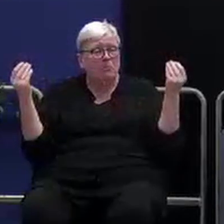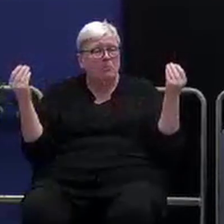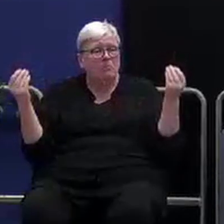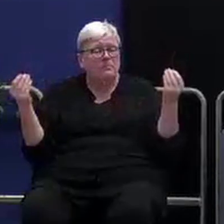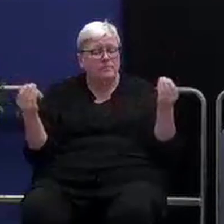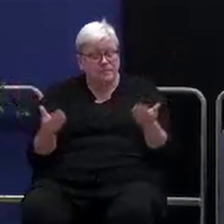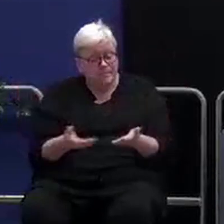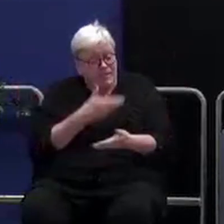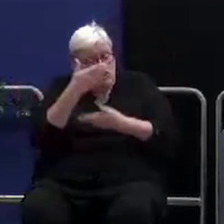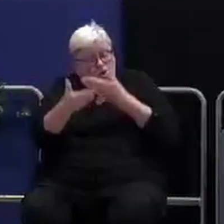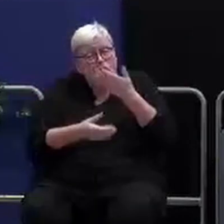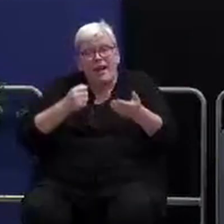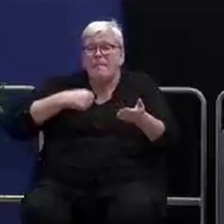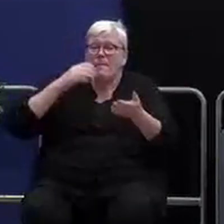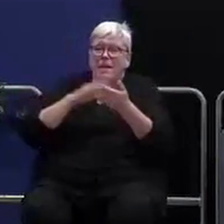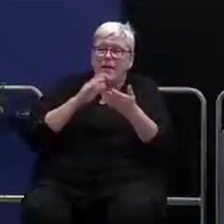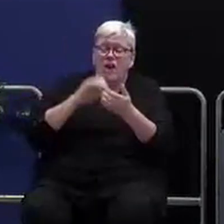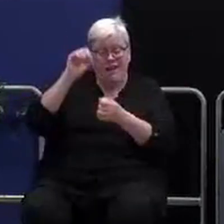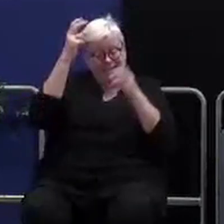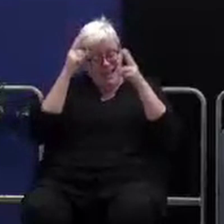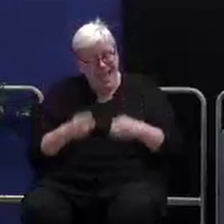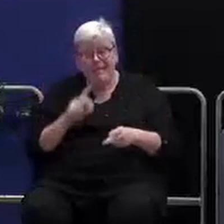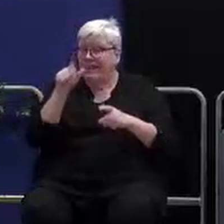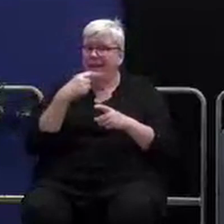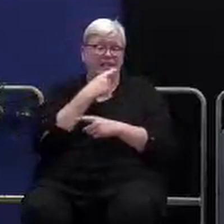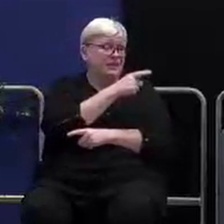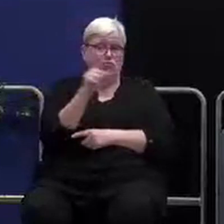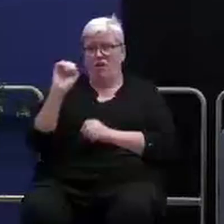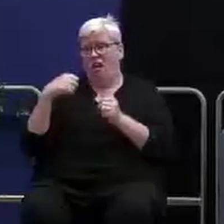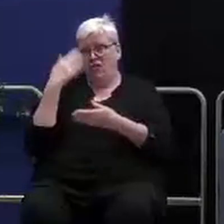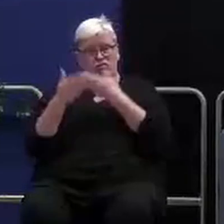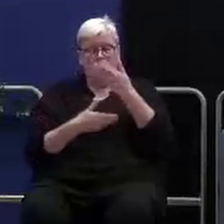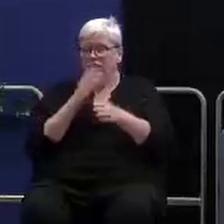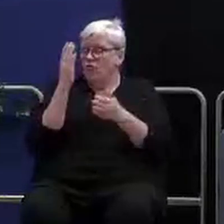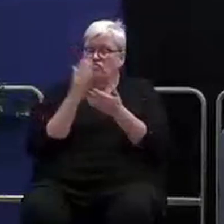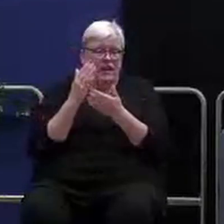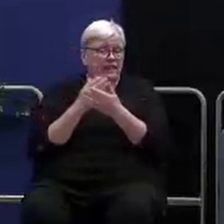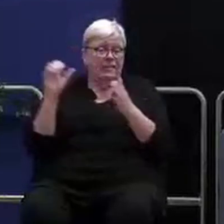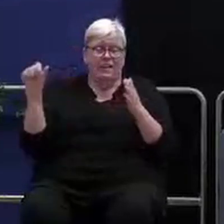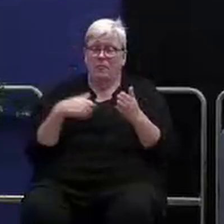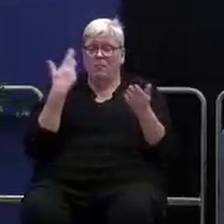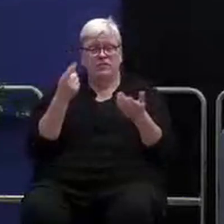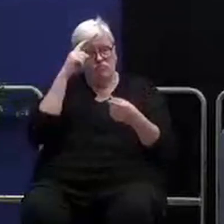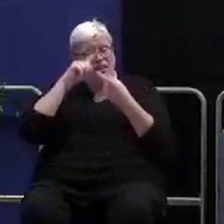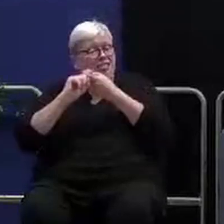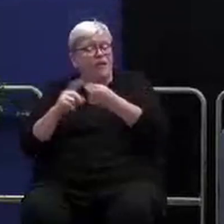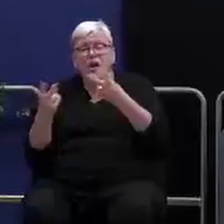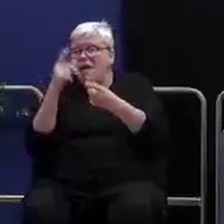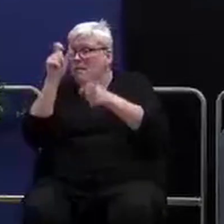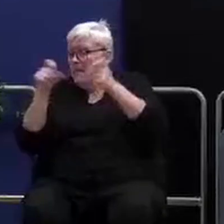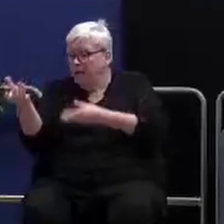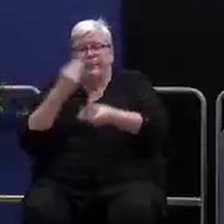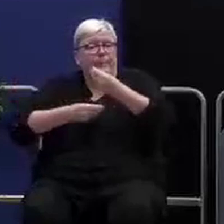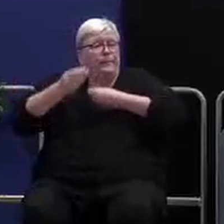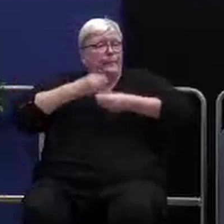So this is the story of my mother and of her death. And I cannot tell you her story, not really, and so I must rely on the stories of others. Much of